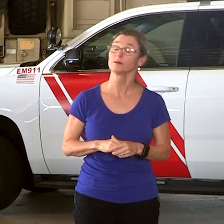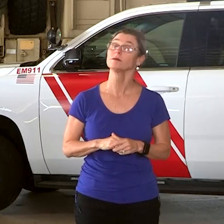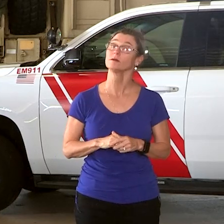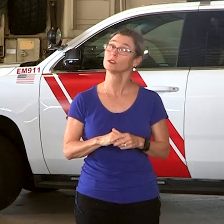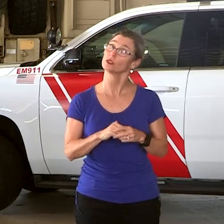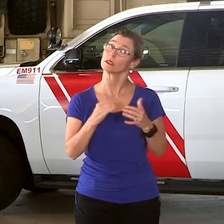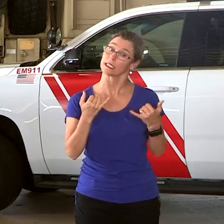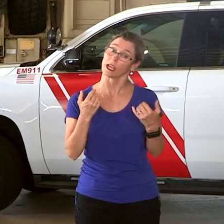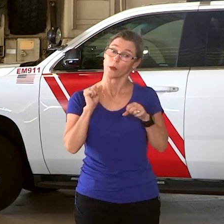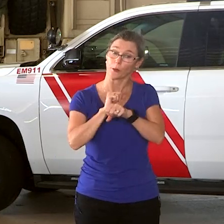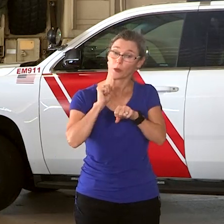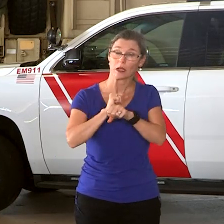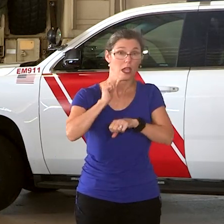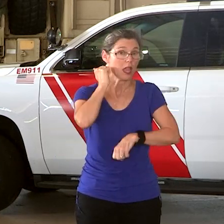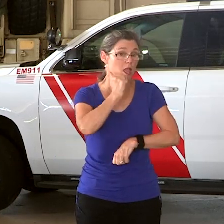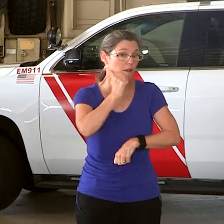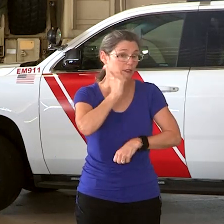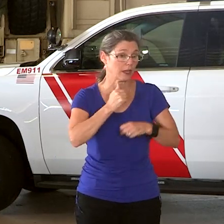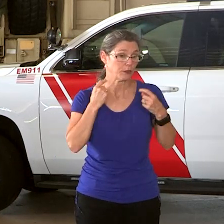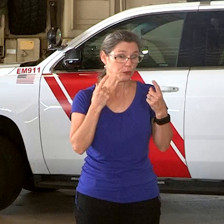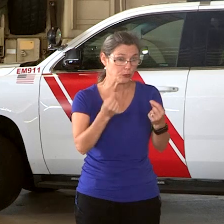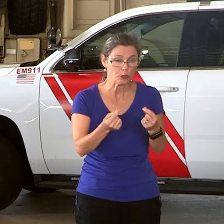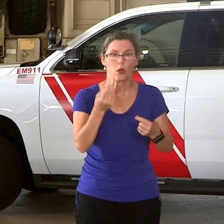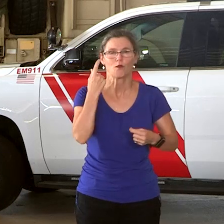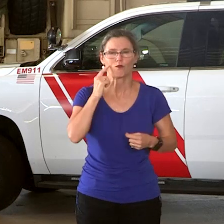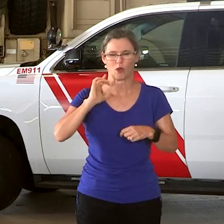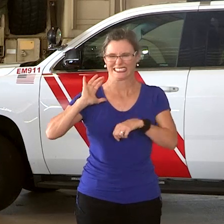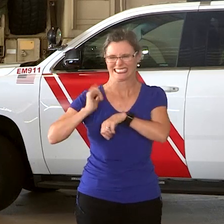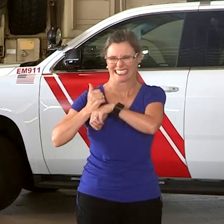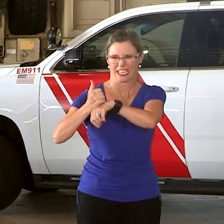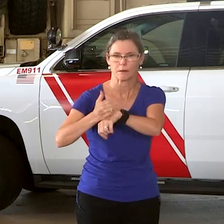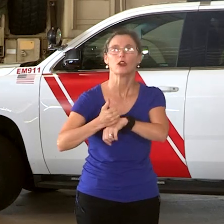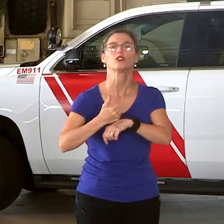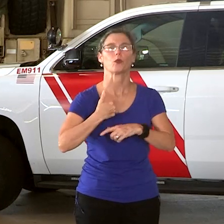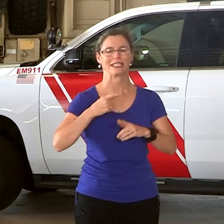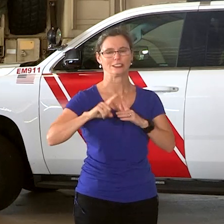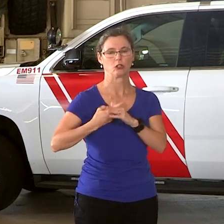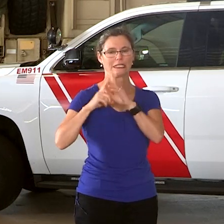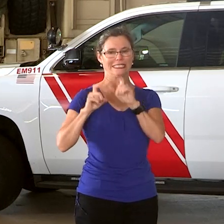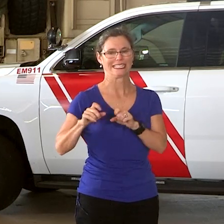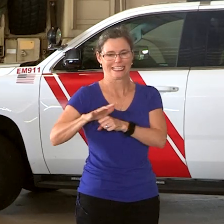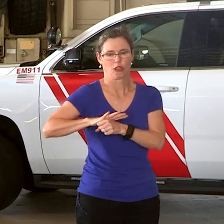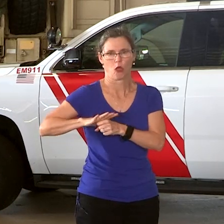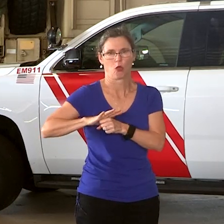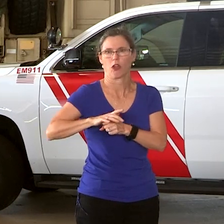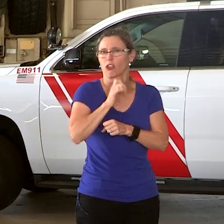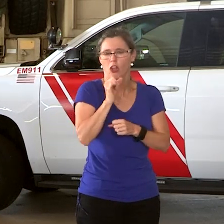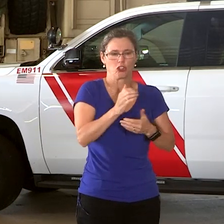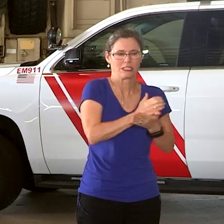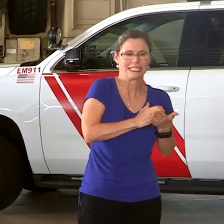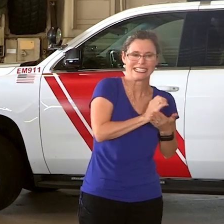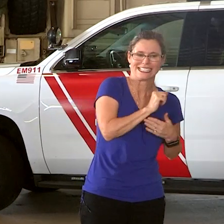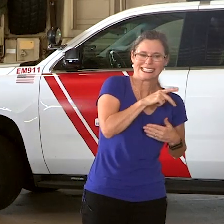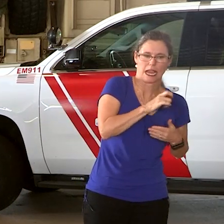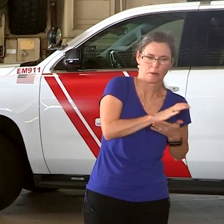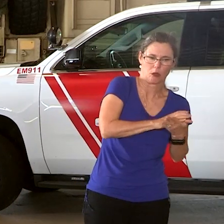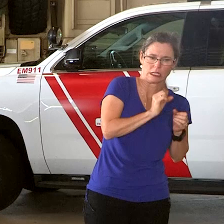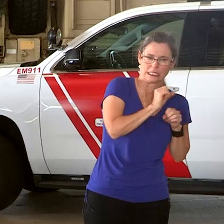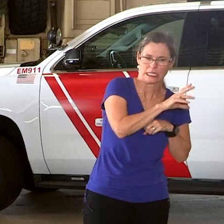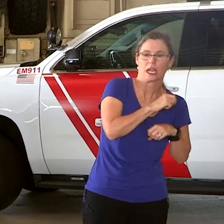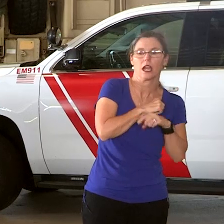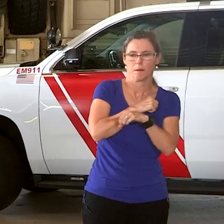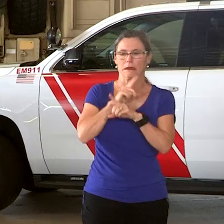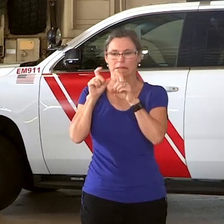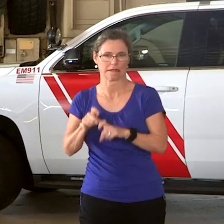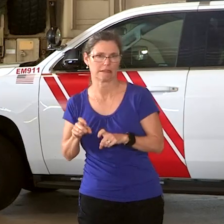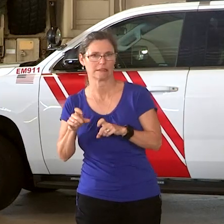are working every day to try to get those reagents here so we can begin testing locally. So that's an ongoing effort.